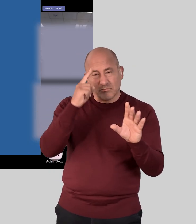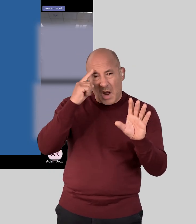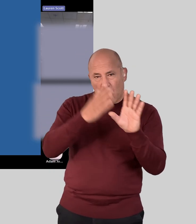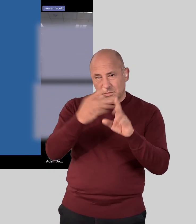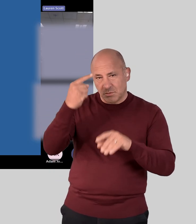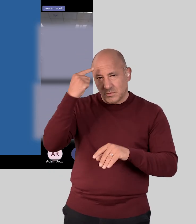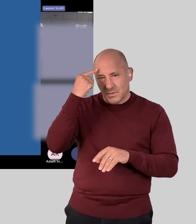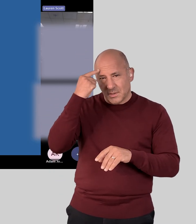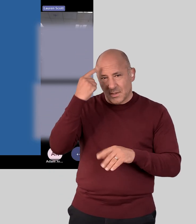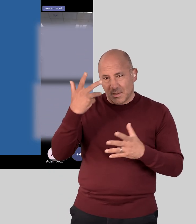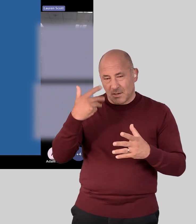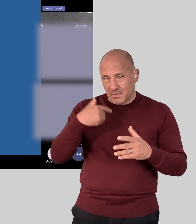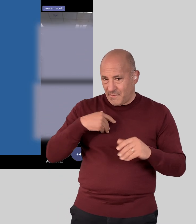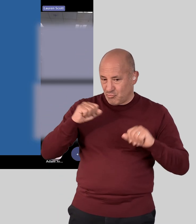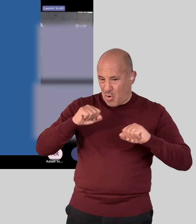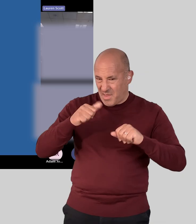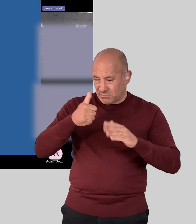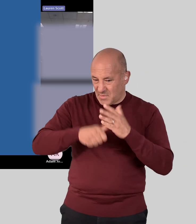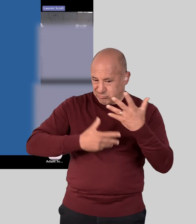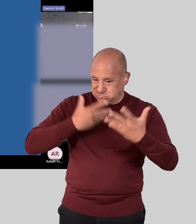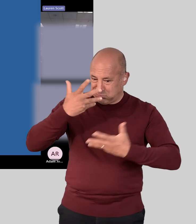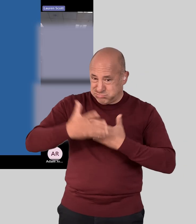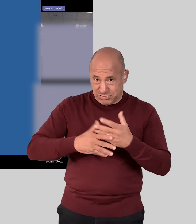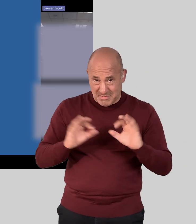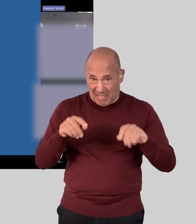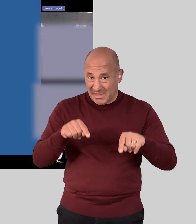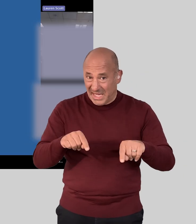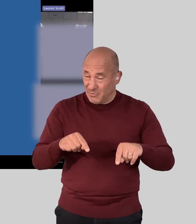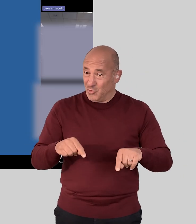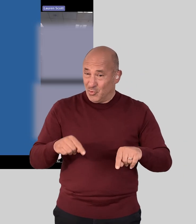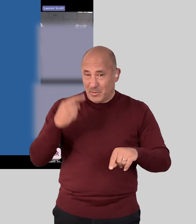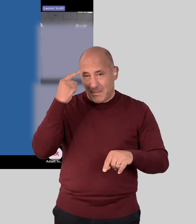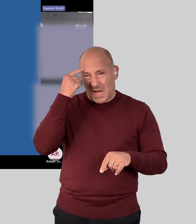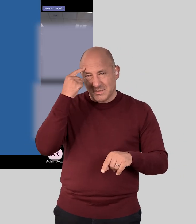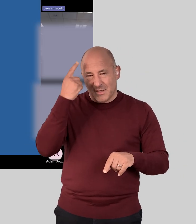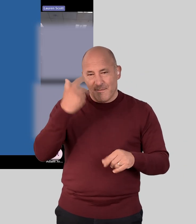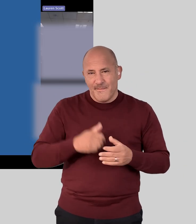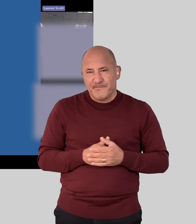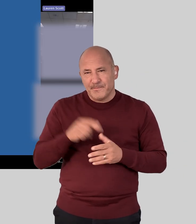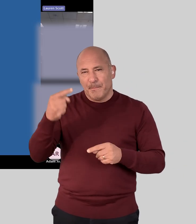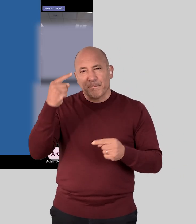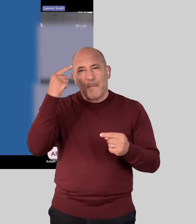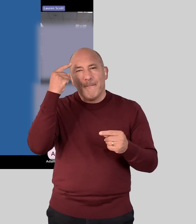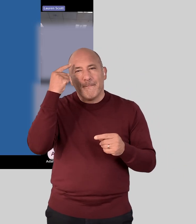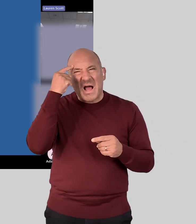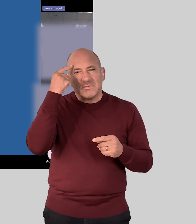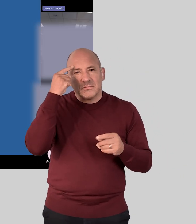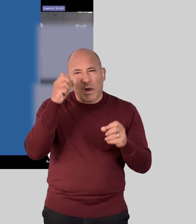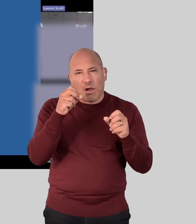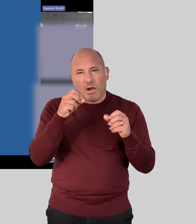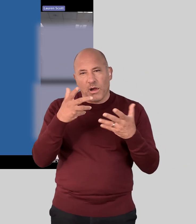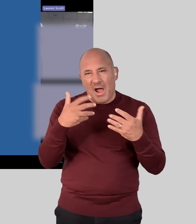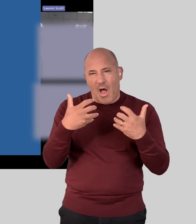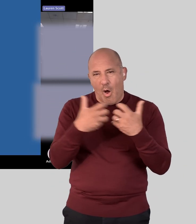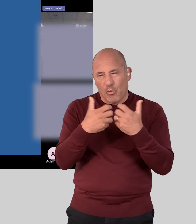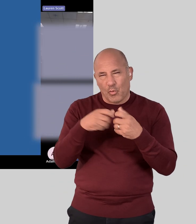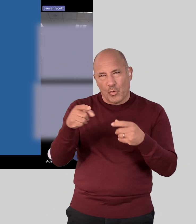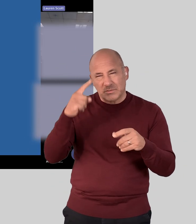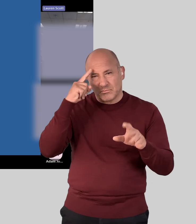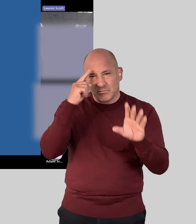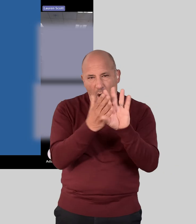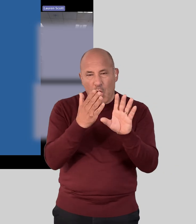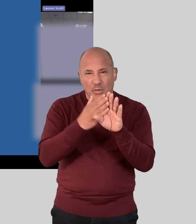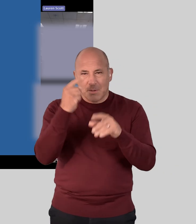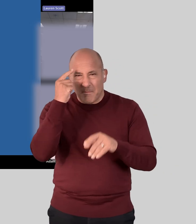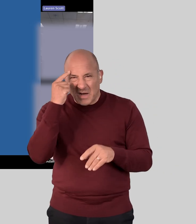and the mindset that comes from it, which we haven't even like began to touch on, and sort of the mental approaches that and the